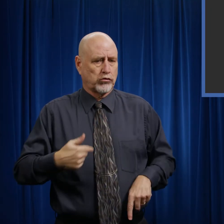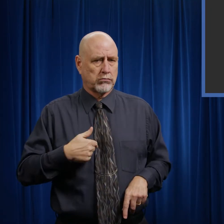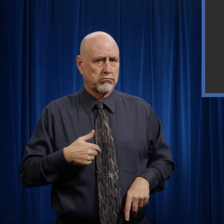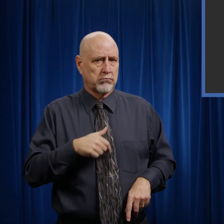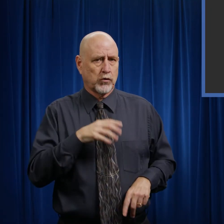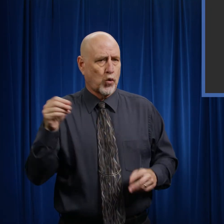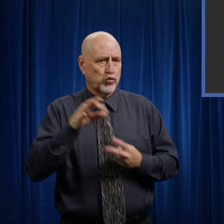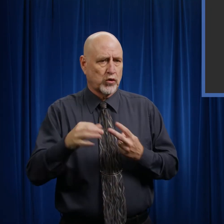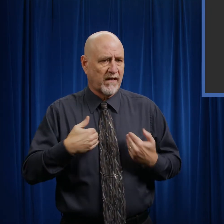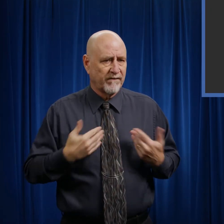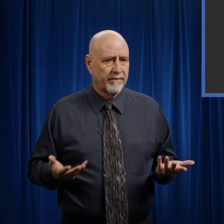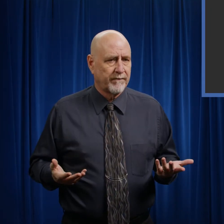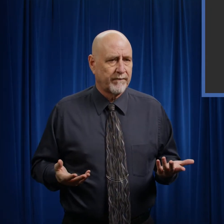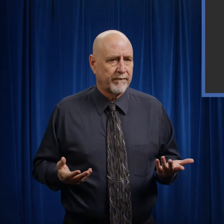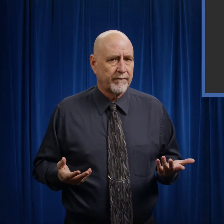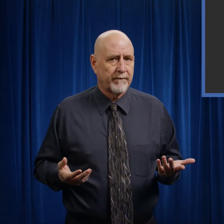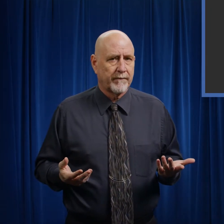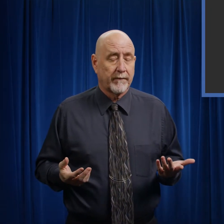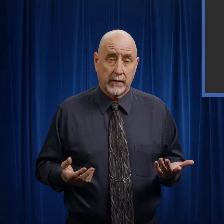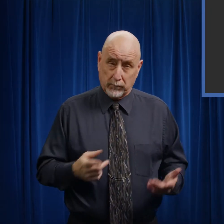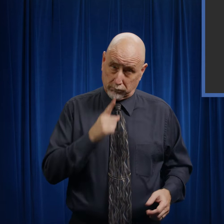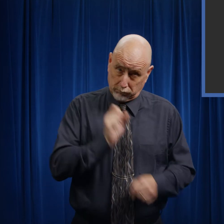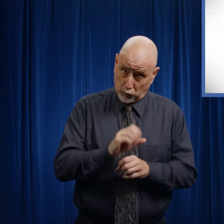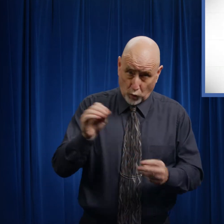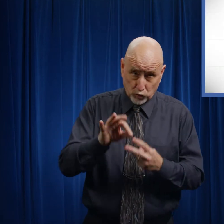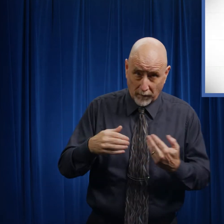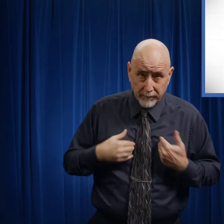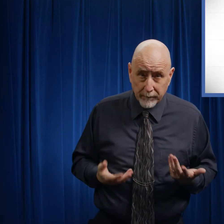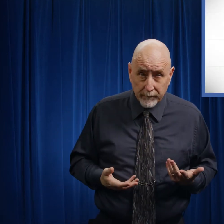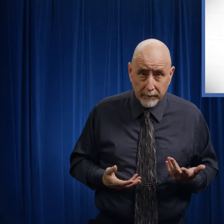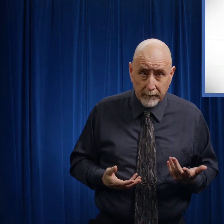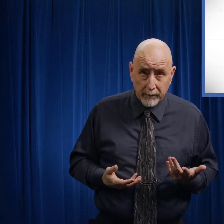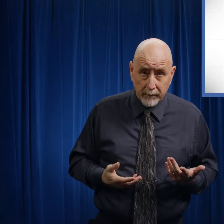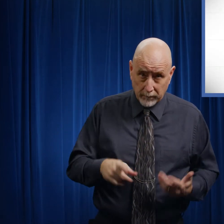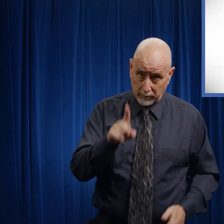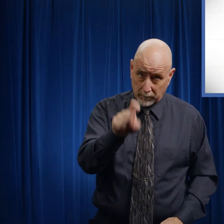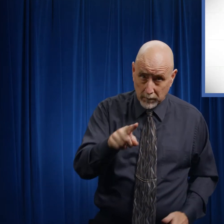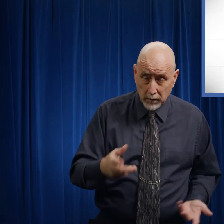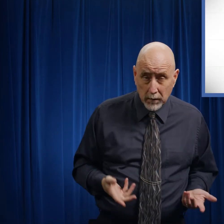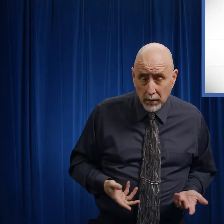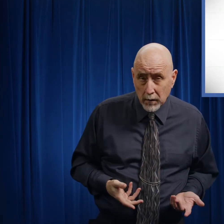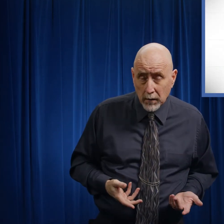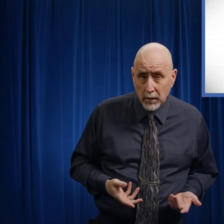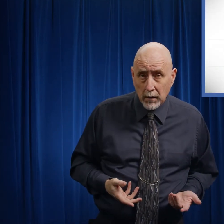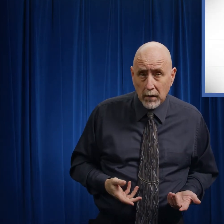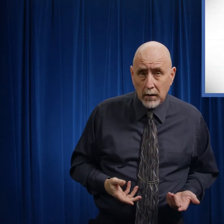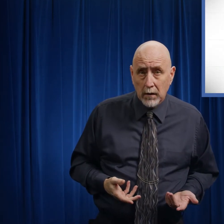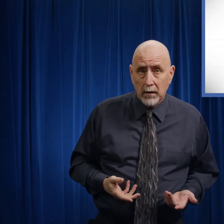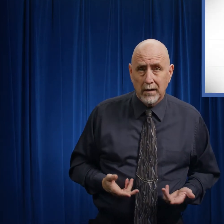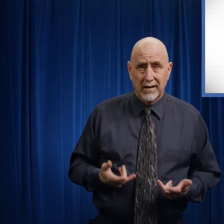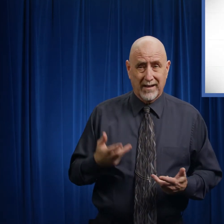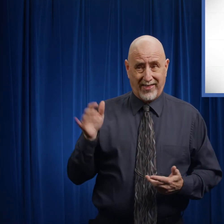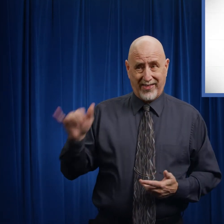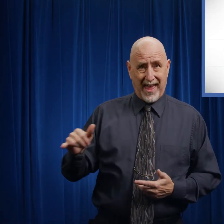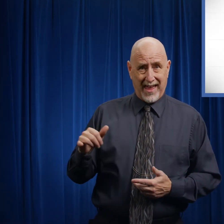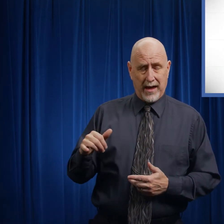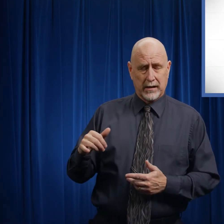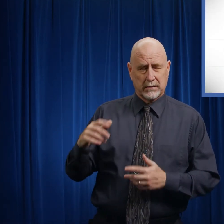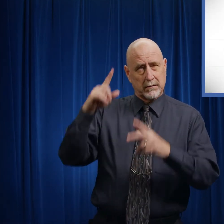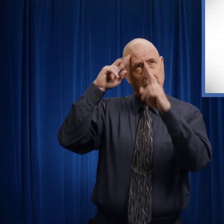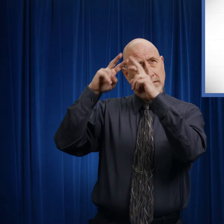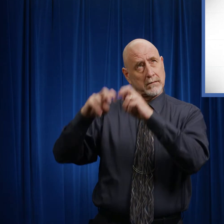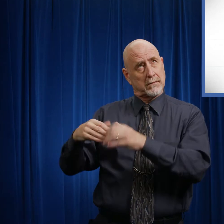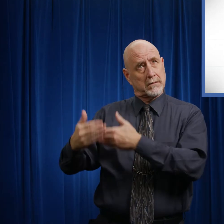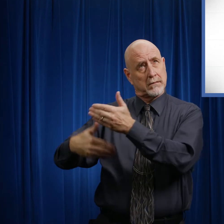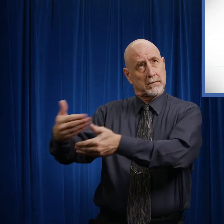morally responsible because I don't have a choice." Is that true, that you don't have a choice? The problem with